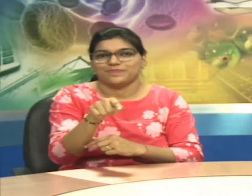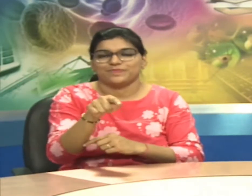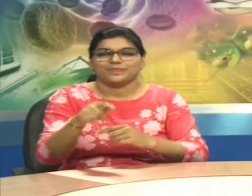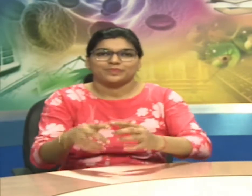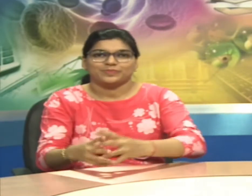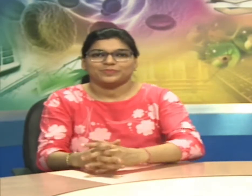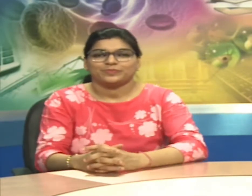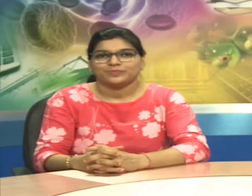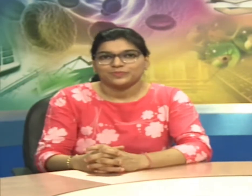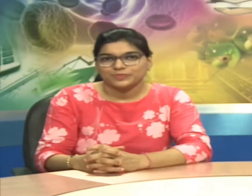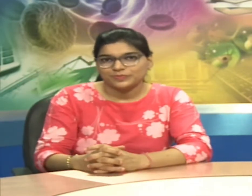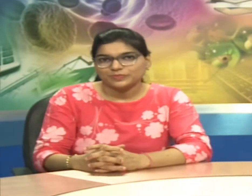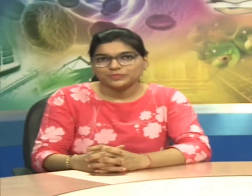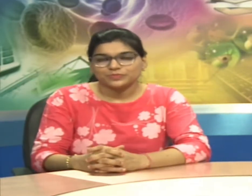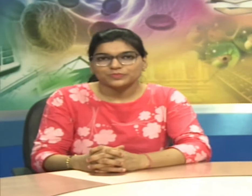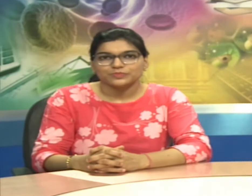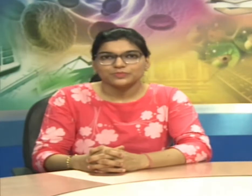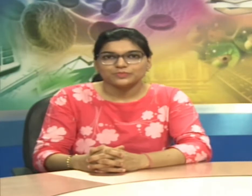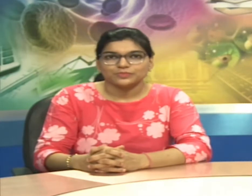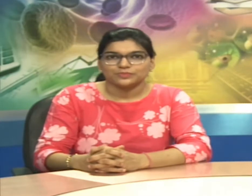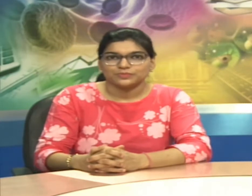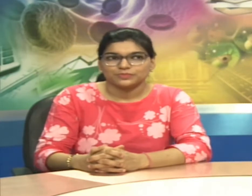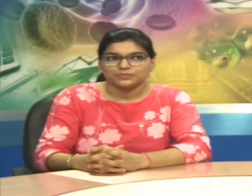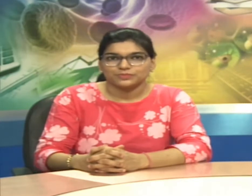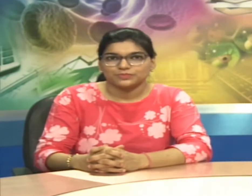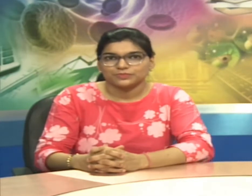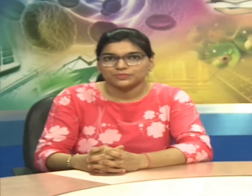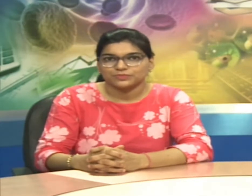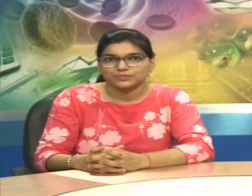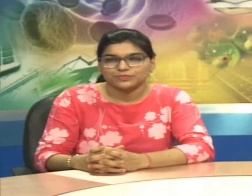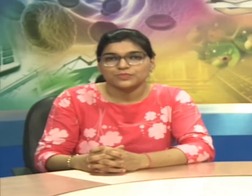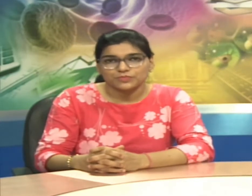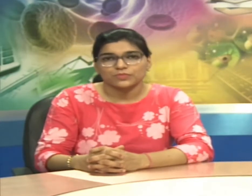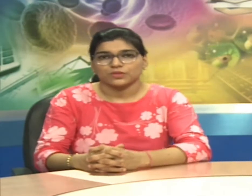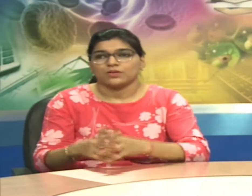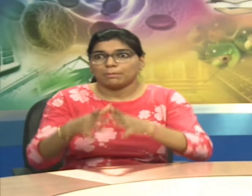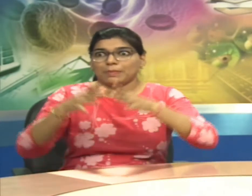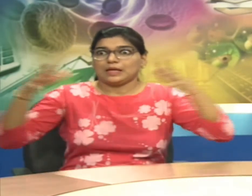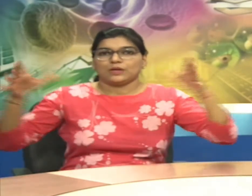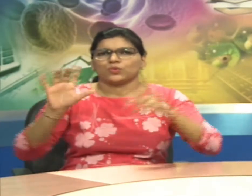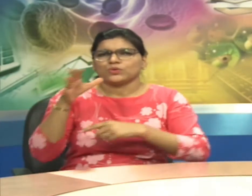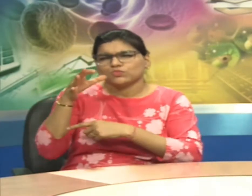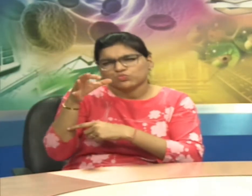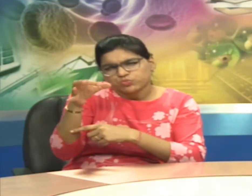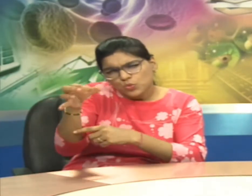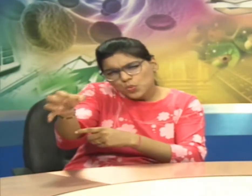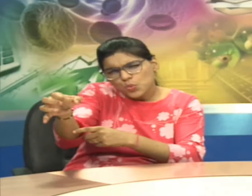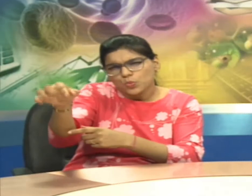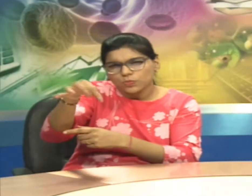from one thing to other is called circulating. Next is majority,